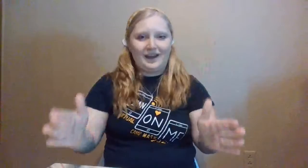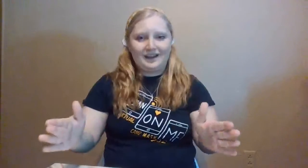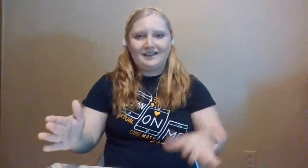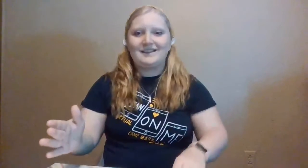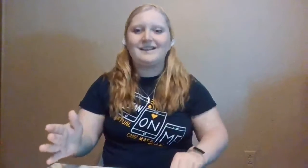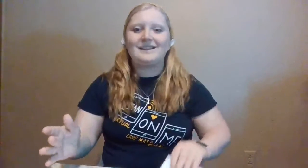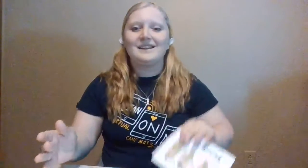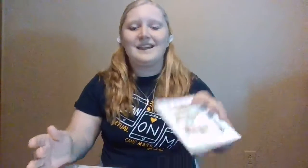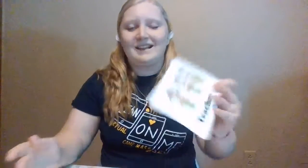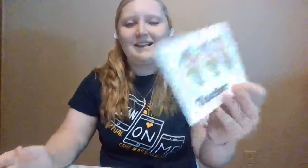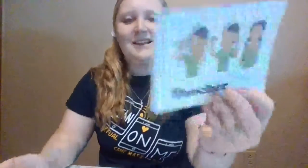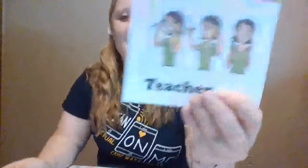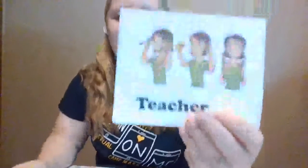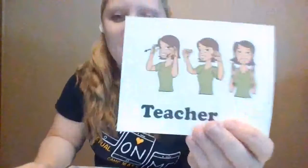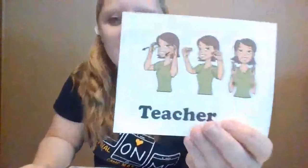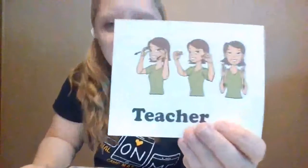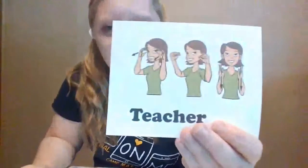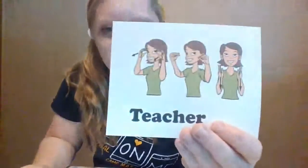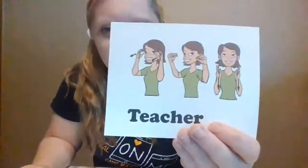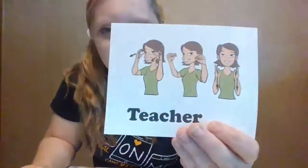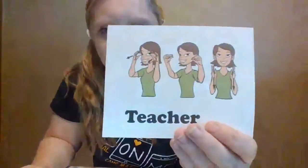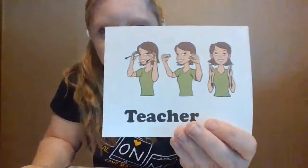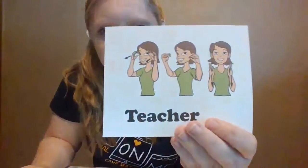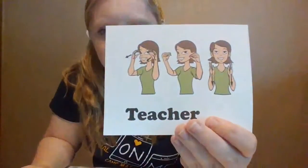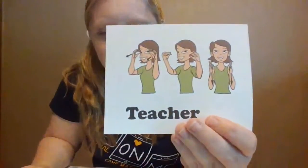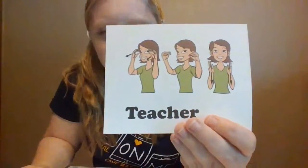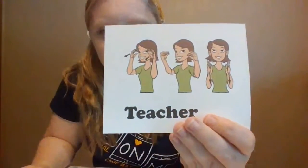Perfect. That's the sign for teacher.